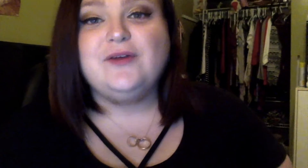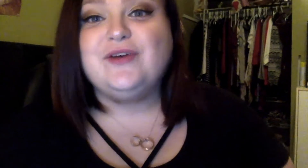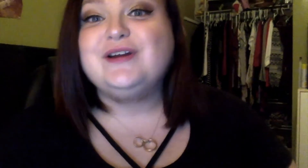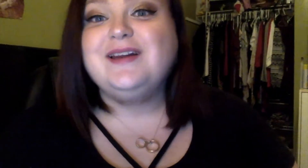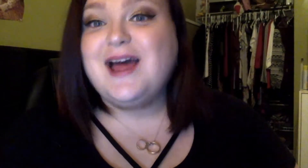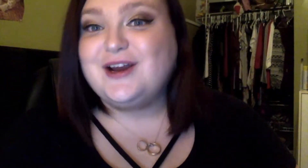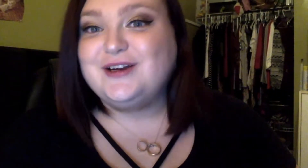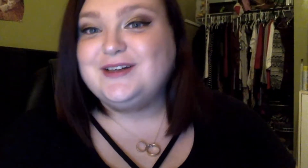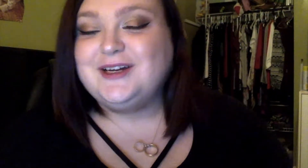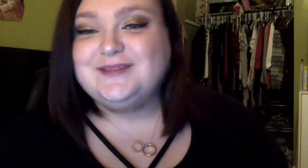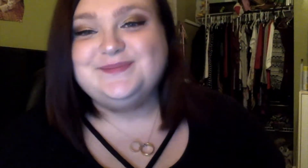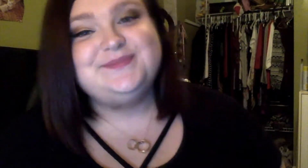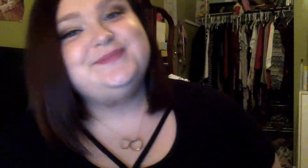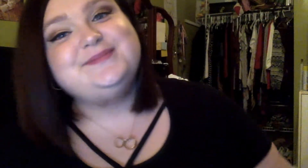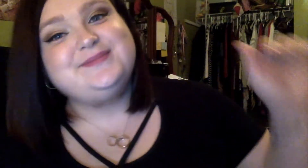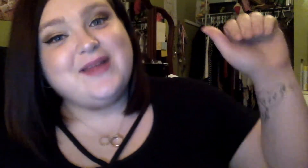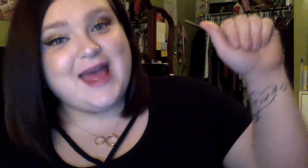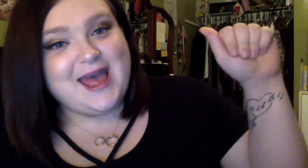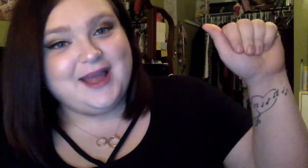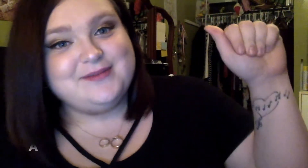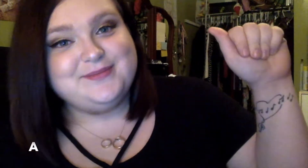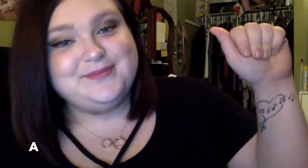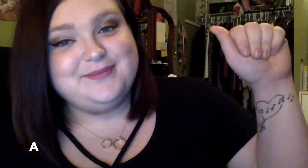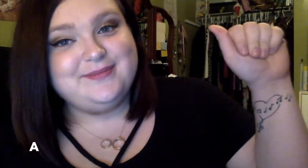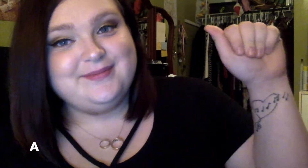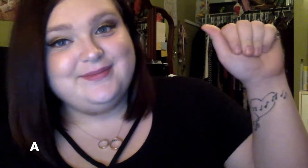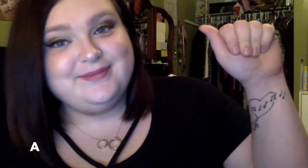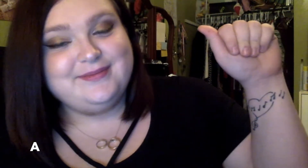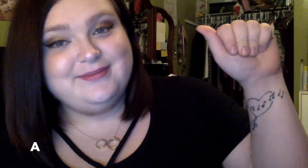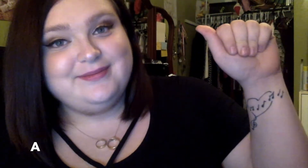First letter A.